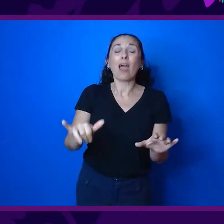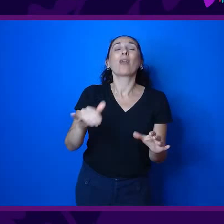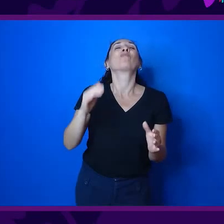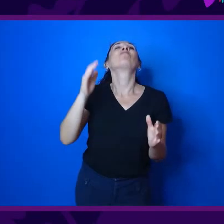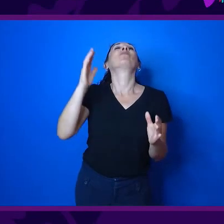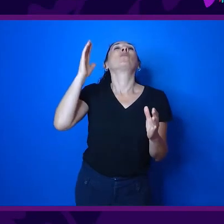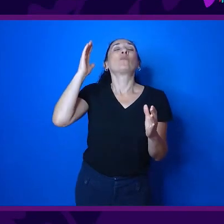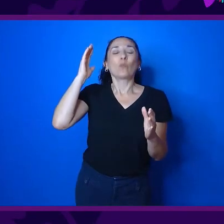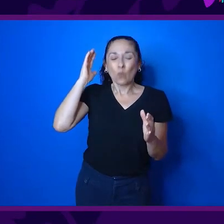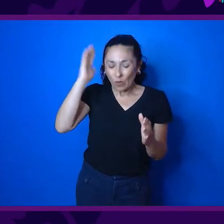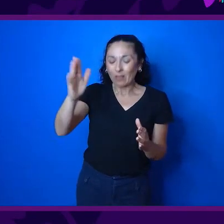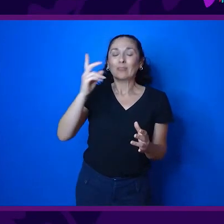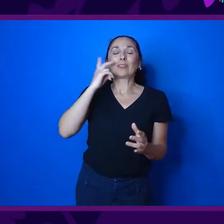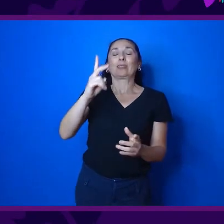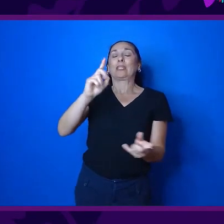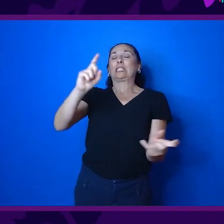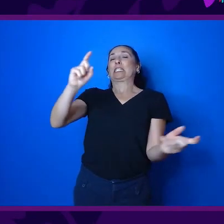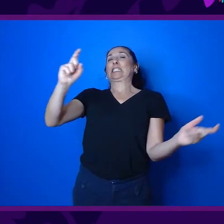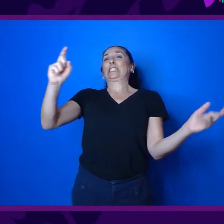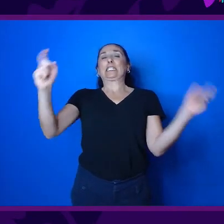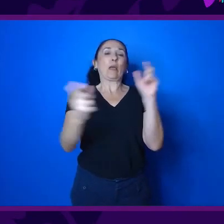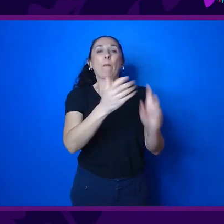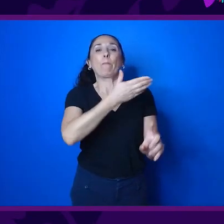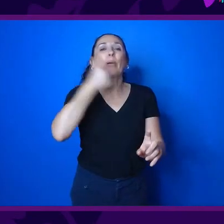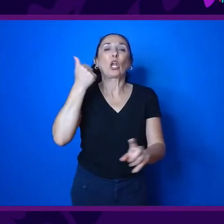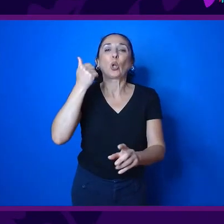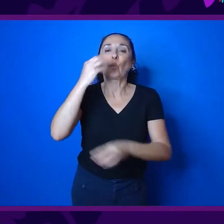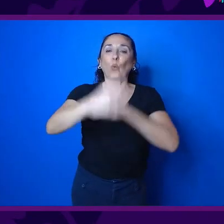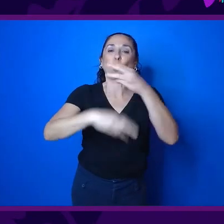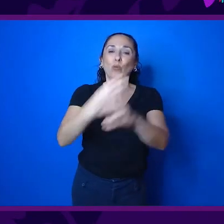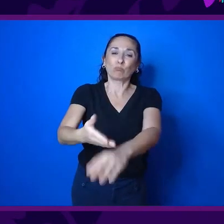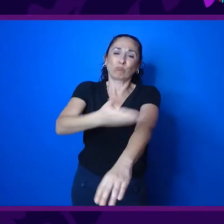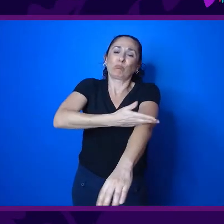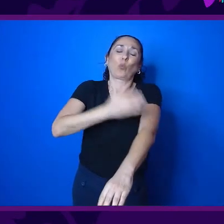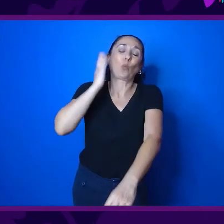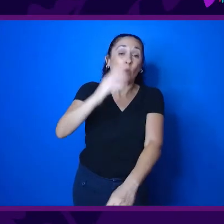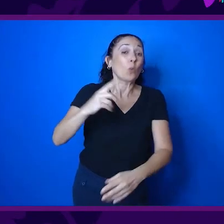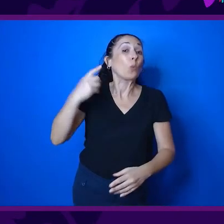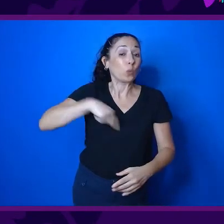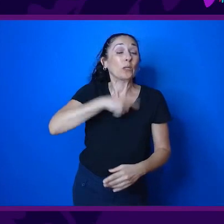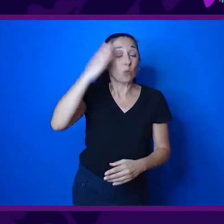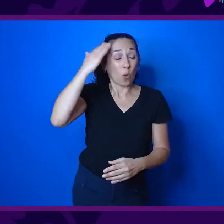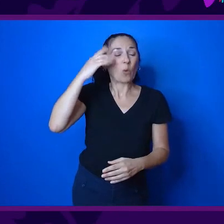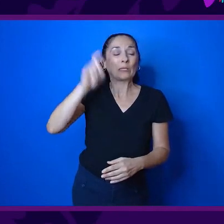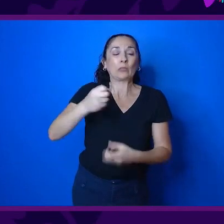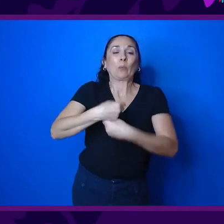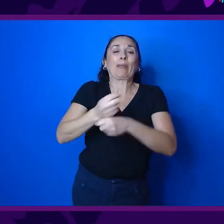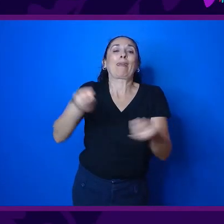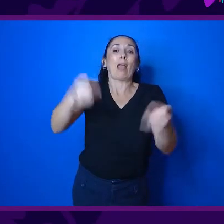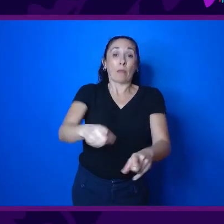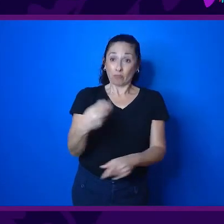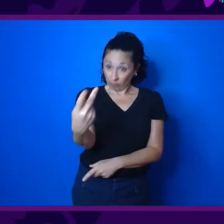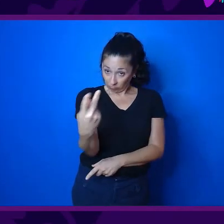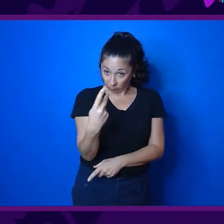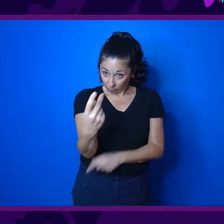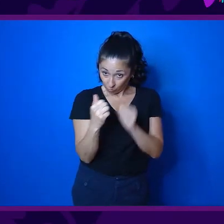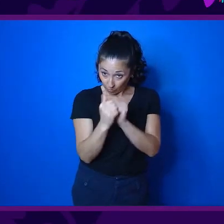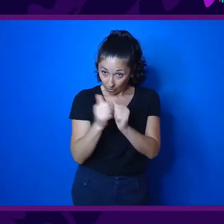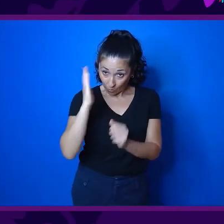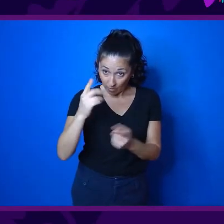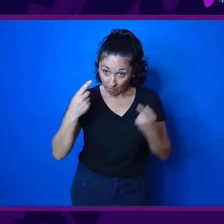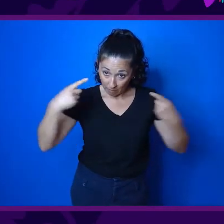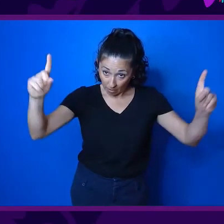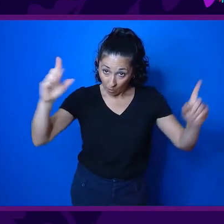We're going to see a better world that's out there. But we know that we have to make it happen. And so you and I together, Rosario, we're going to make it happen. Sí se